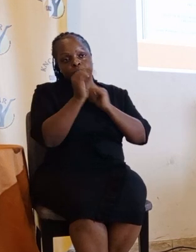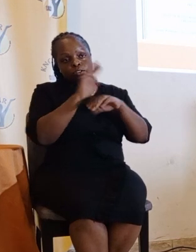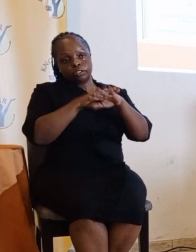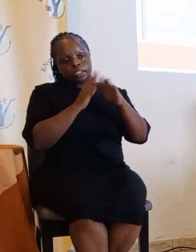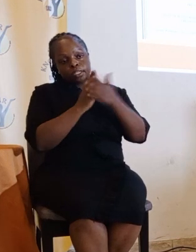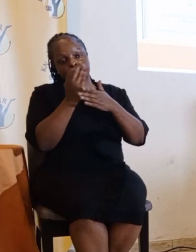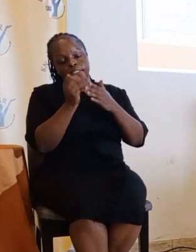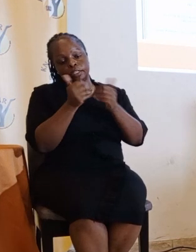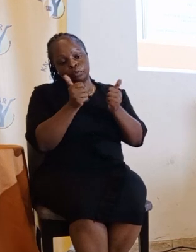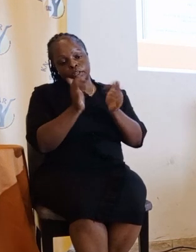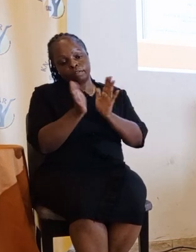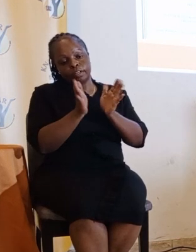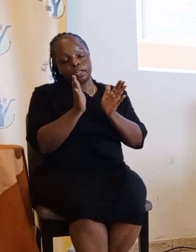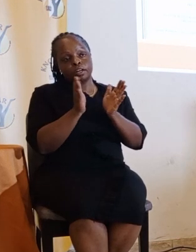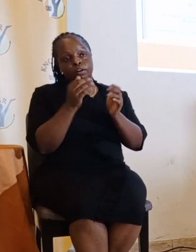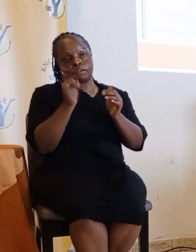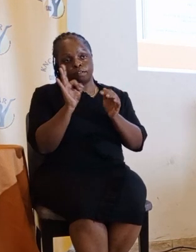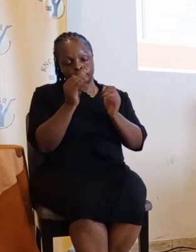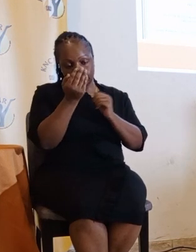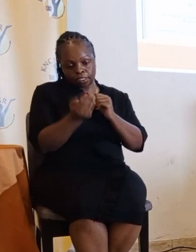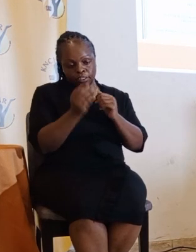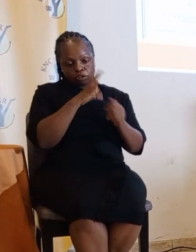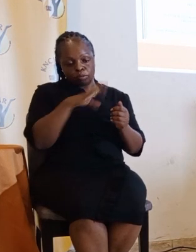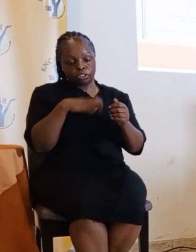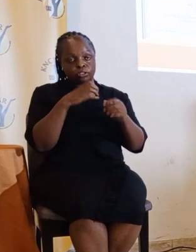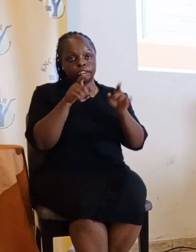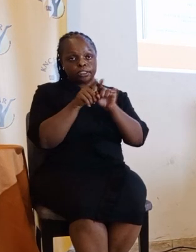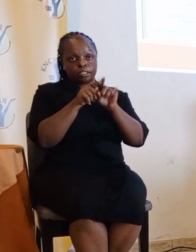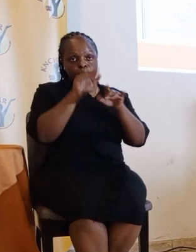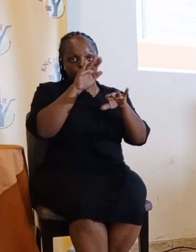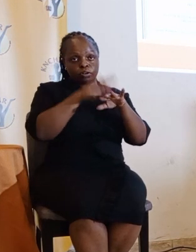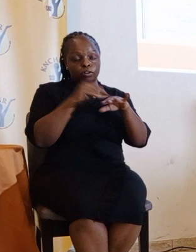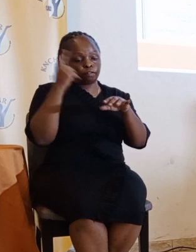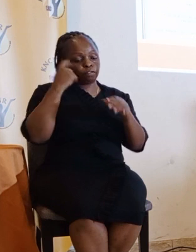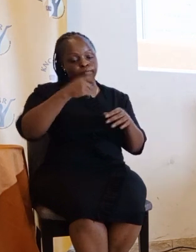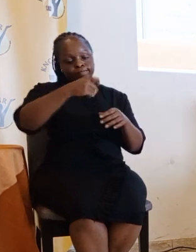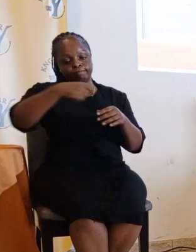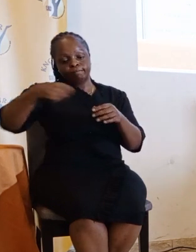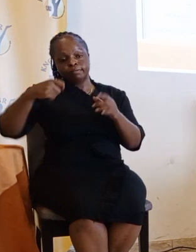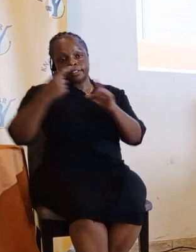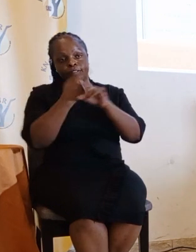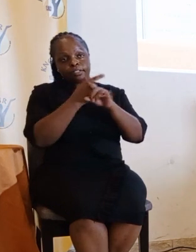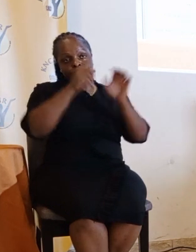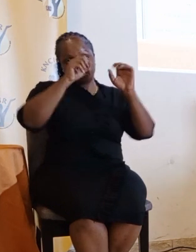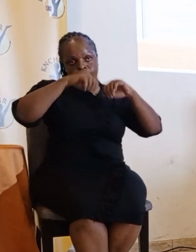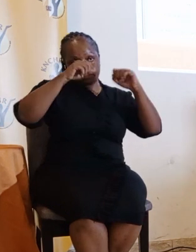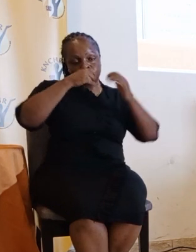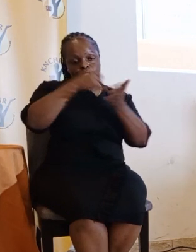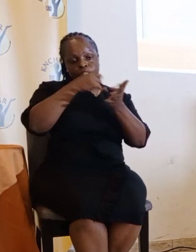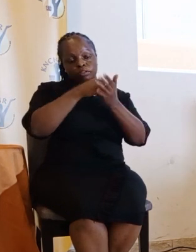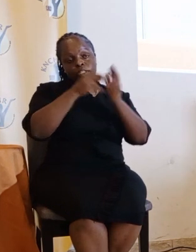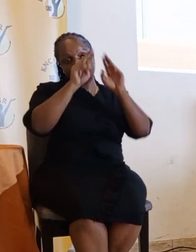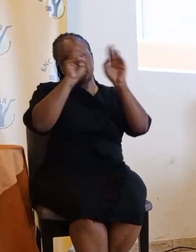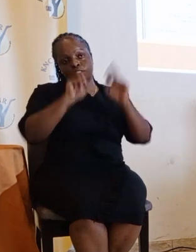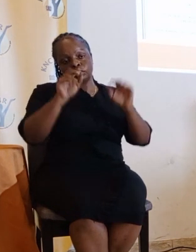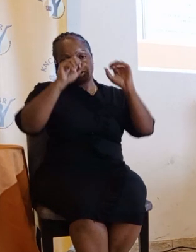the Child. The Commission further calls for the ratification of various conventions, including the